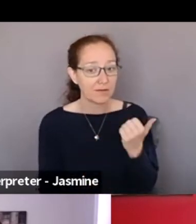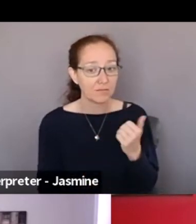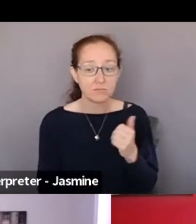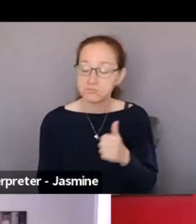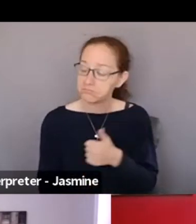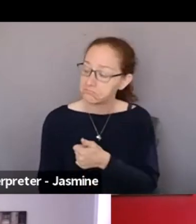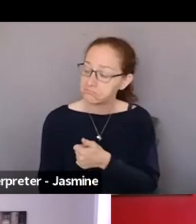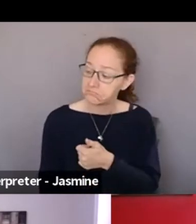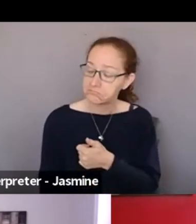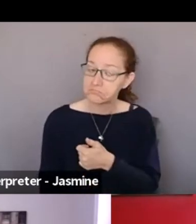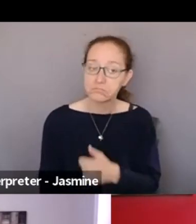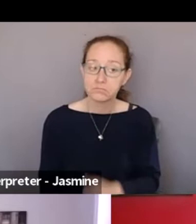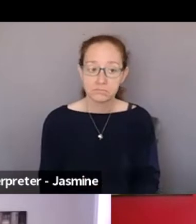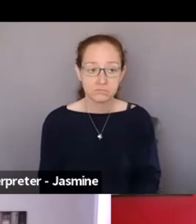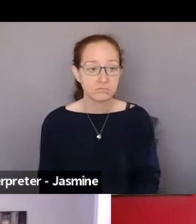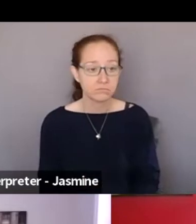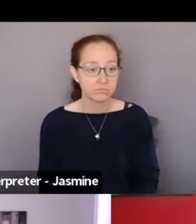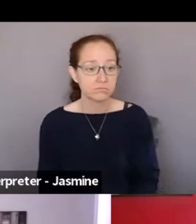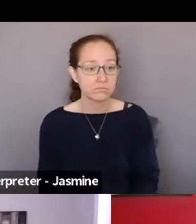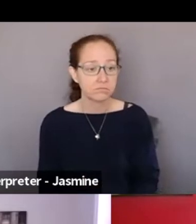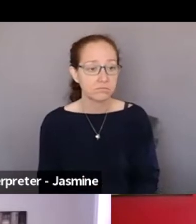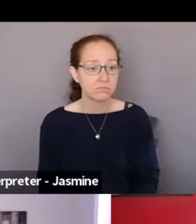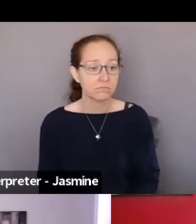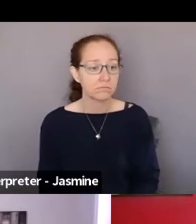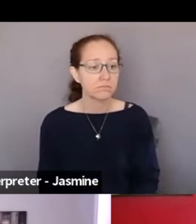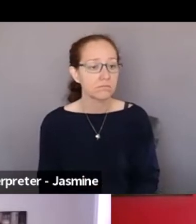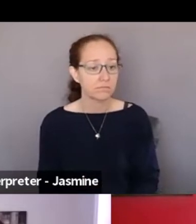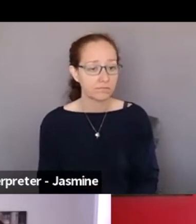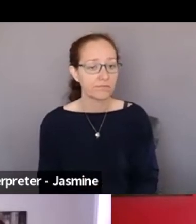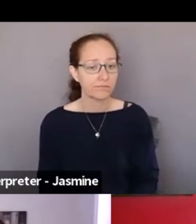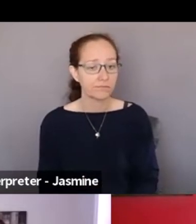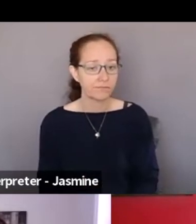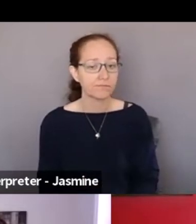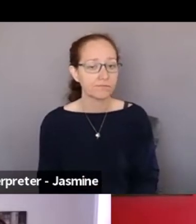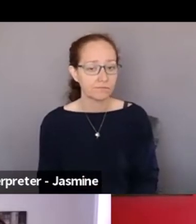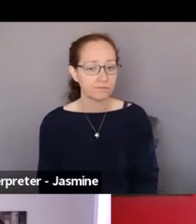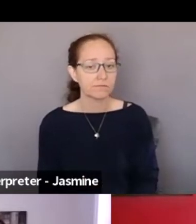Do it. Can you hear it? Yeah.